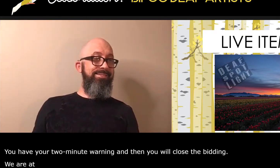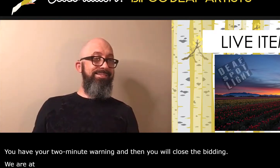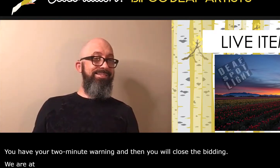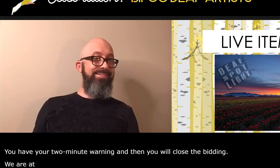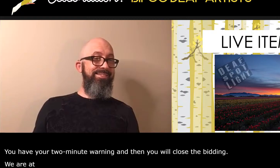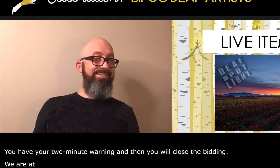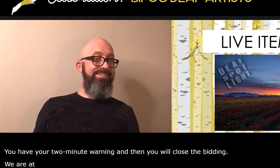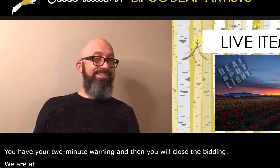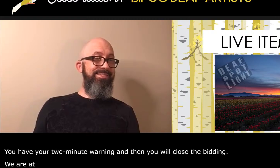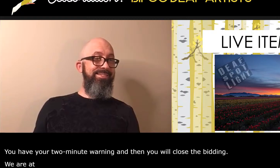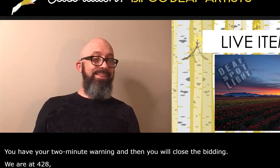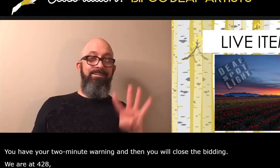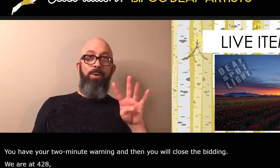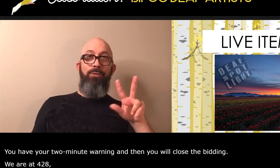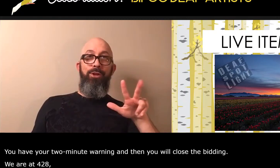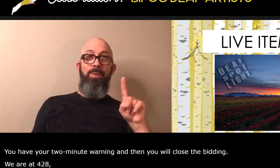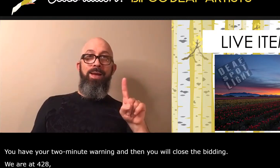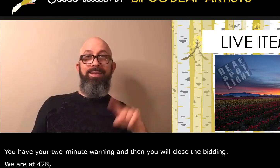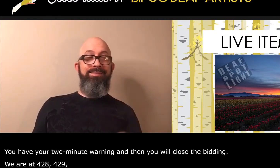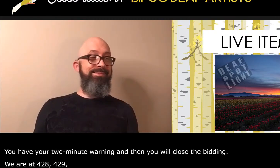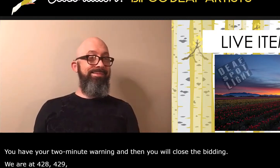429, 430,